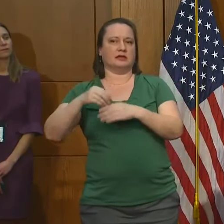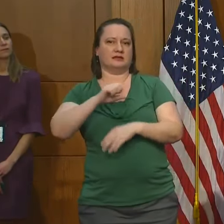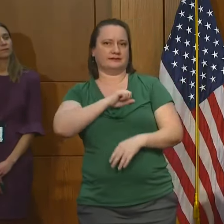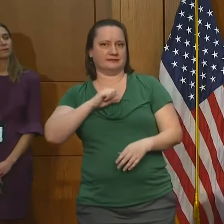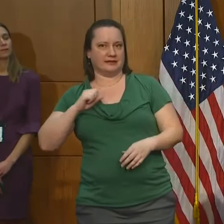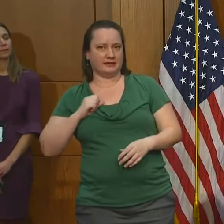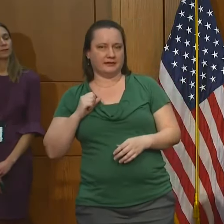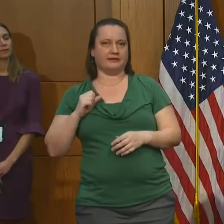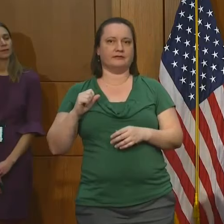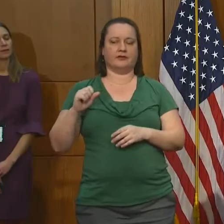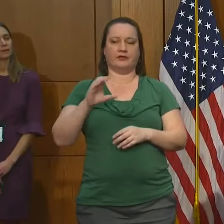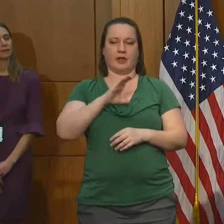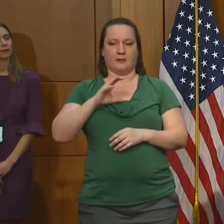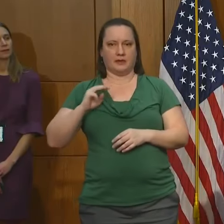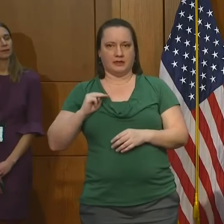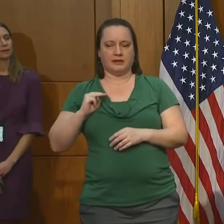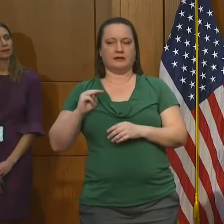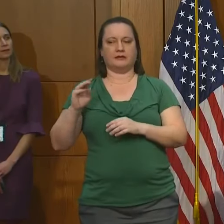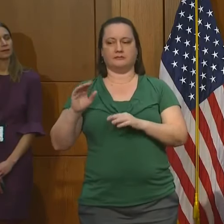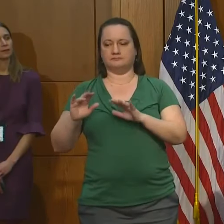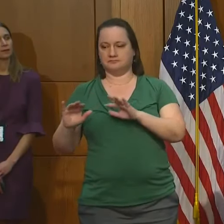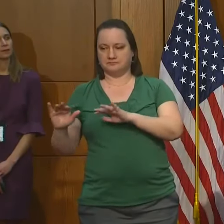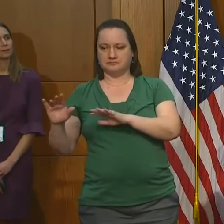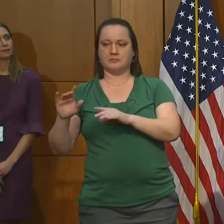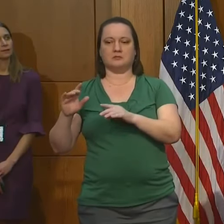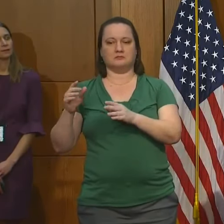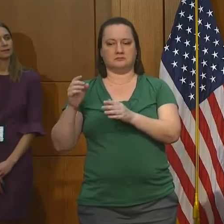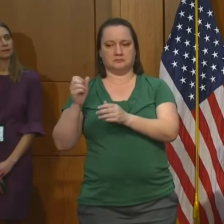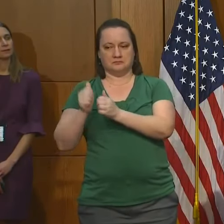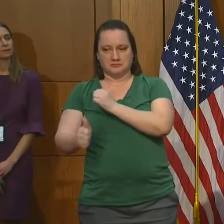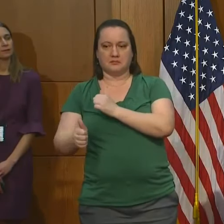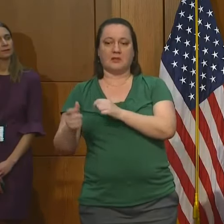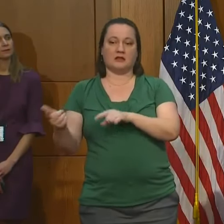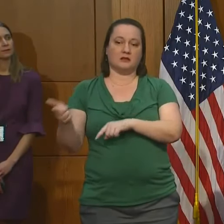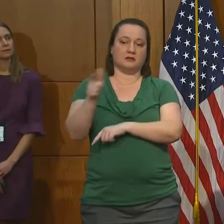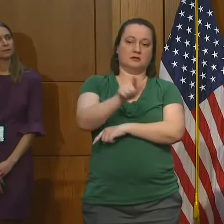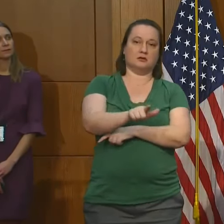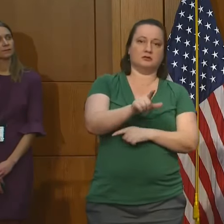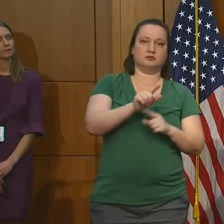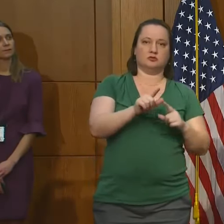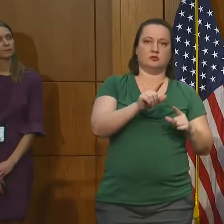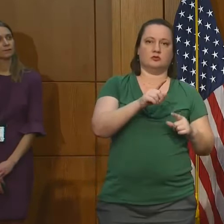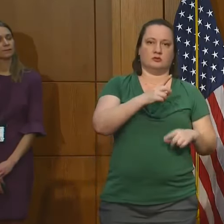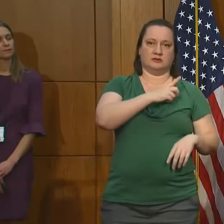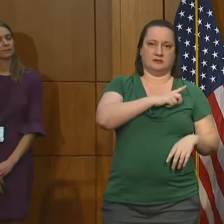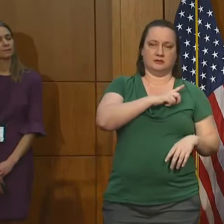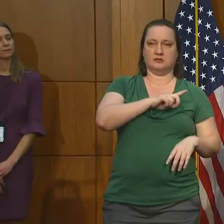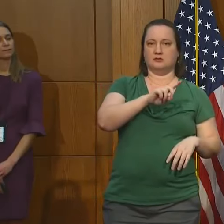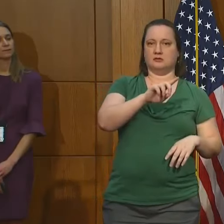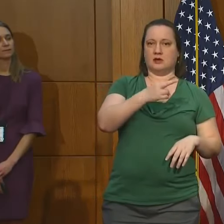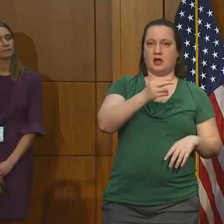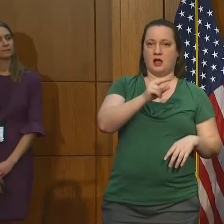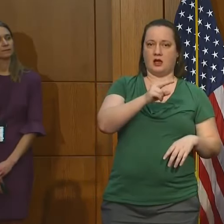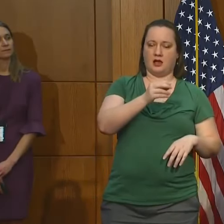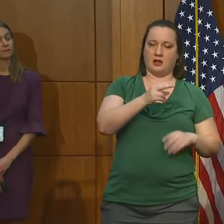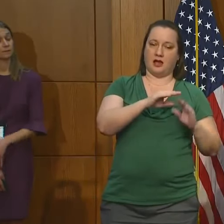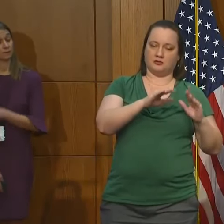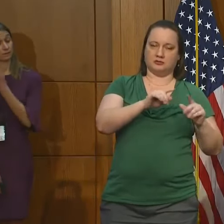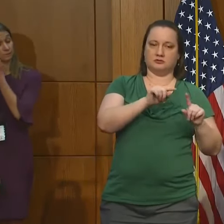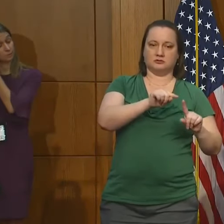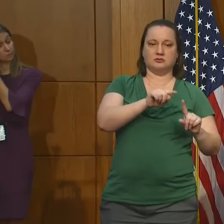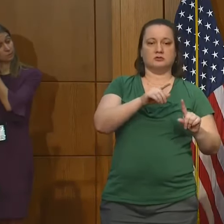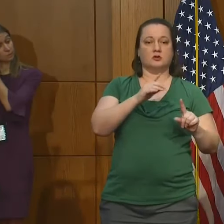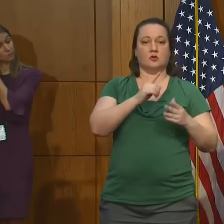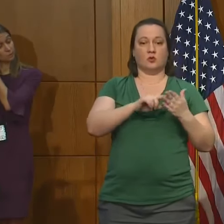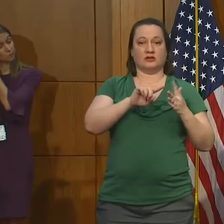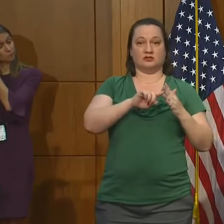the committee and then on the floor of the Senate, and then it will go to the House and go through the same process. So what starts as one piece of legislation may